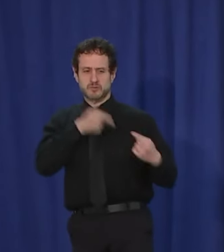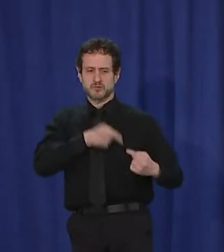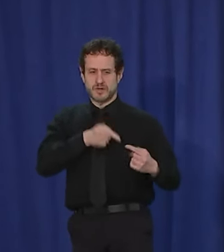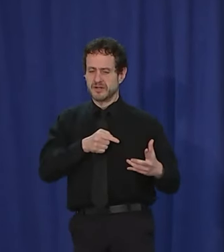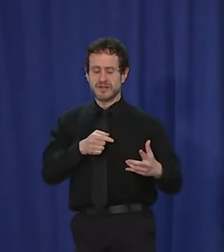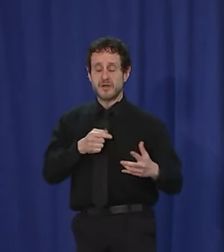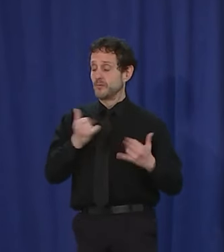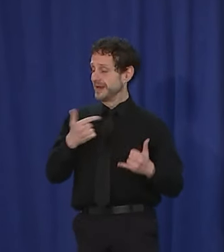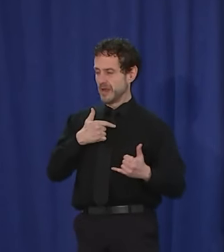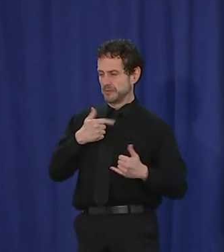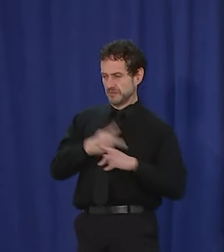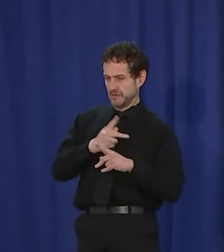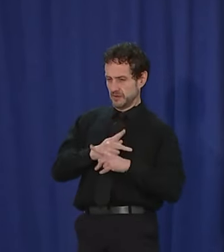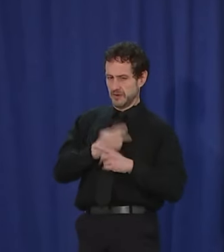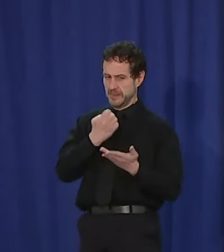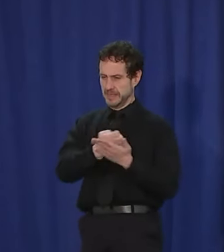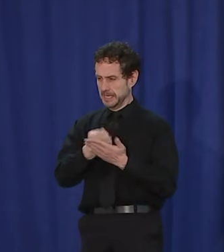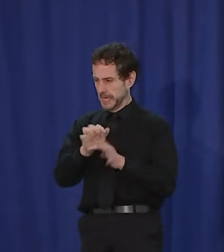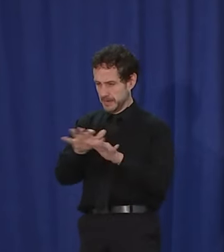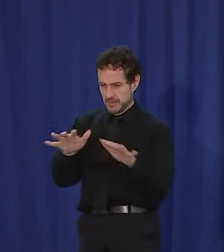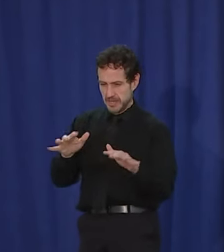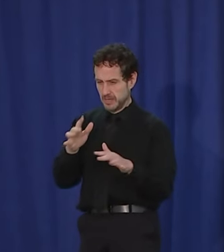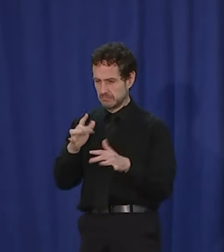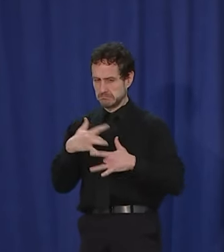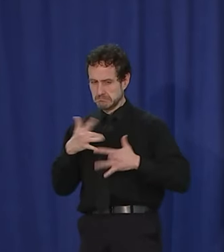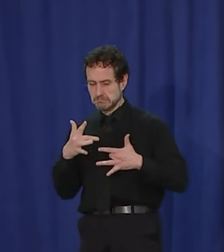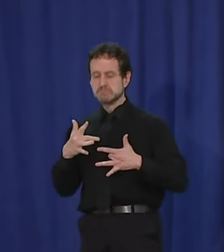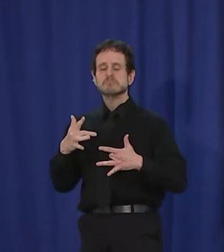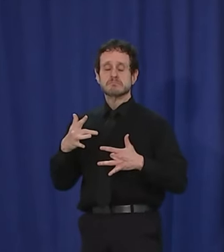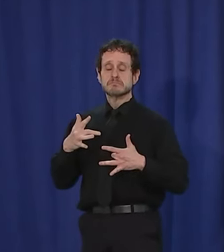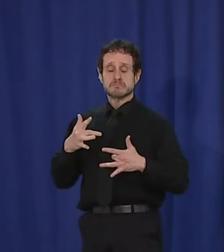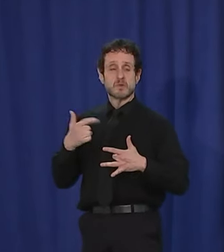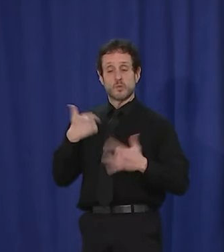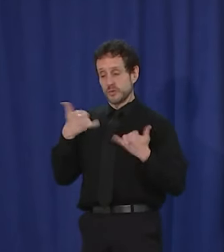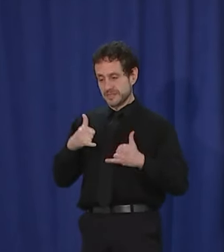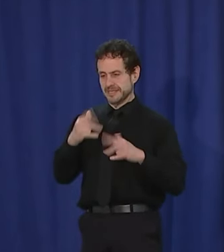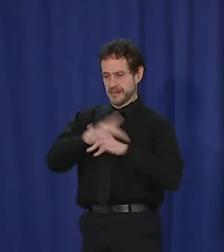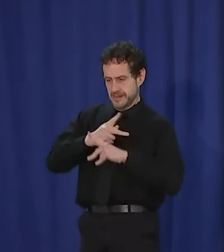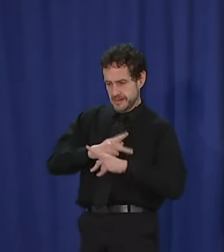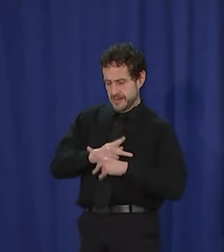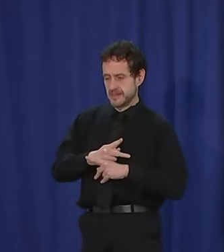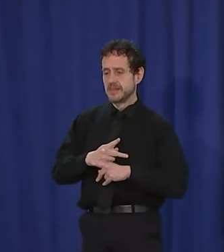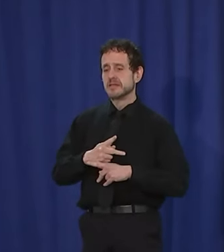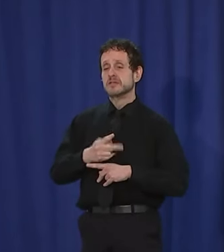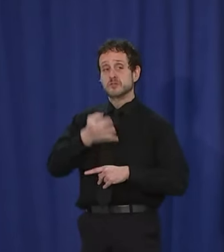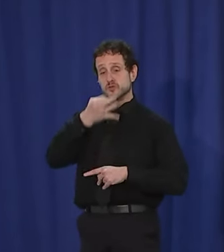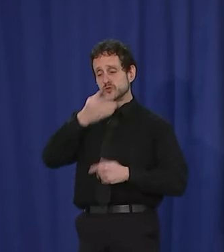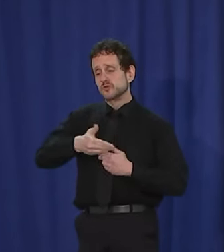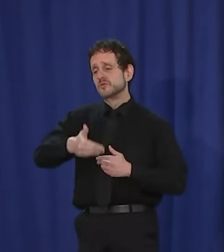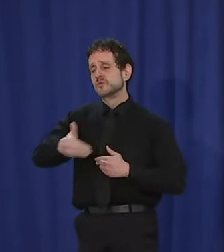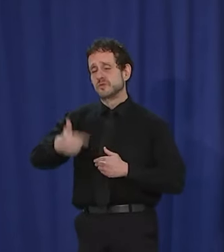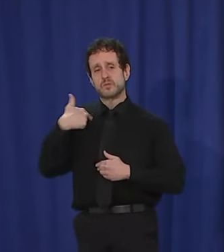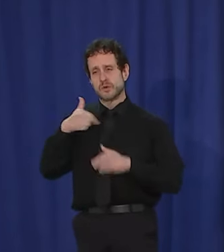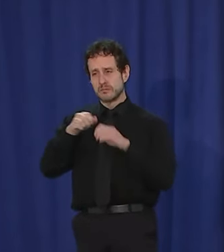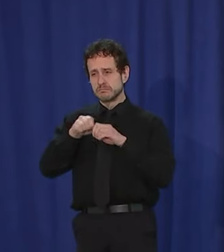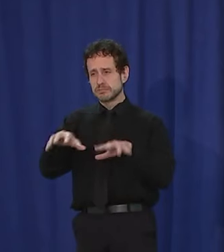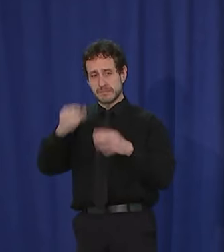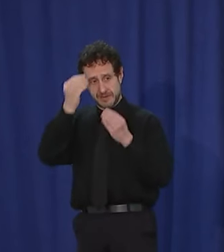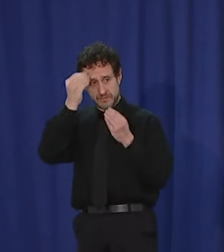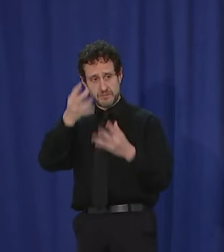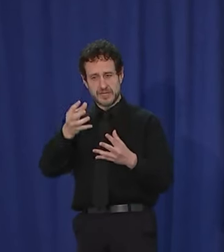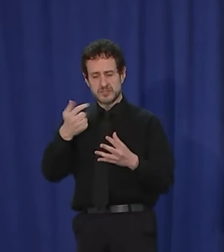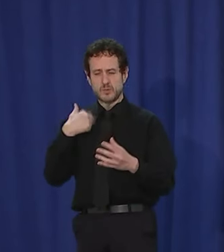point. But we're going to be releasing some information in the coming days that kind of goes through what we see as the